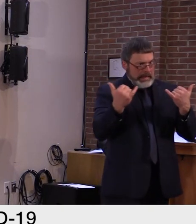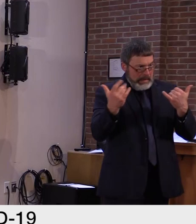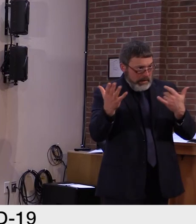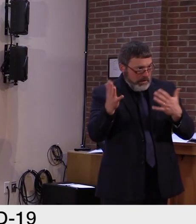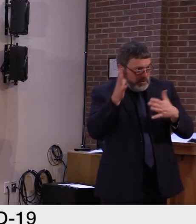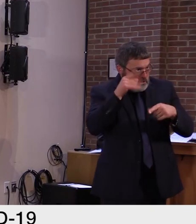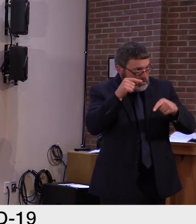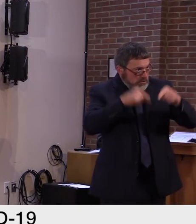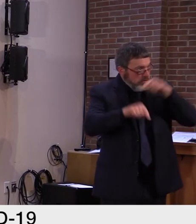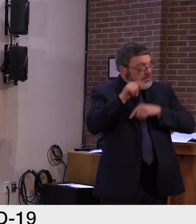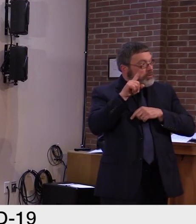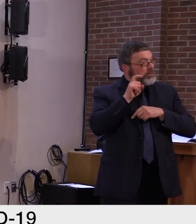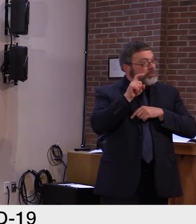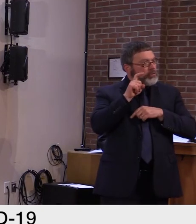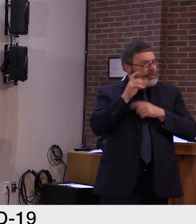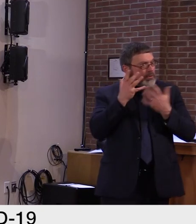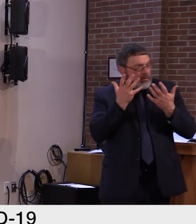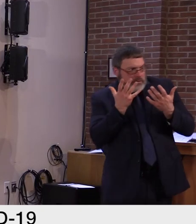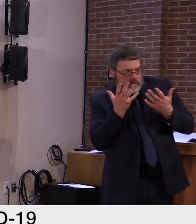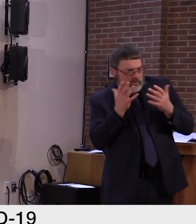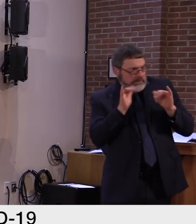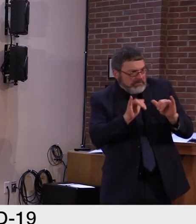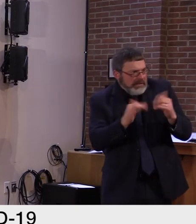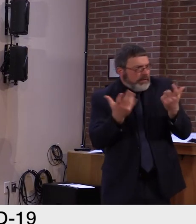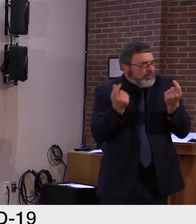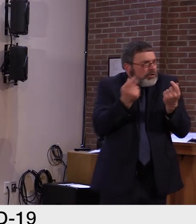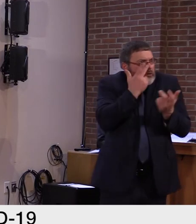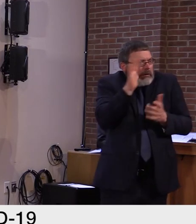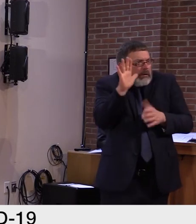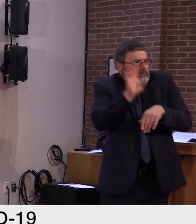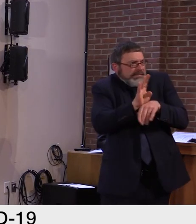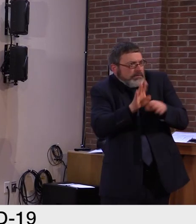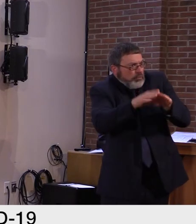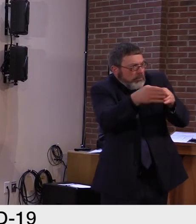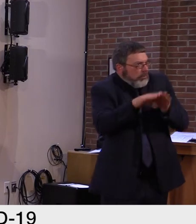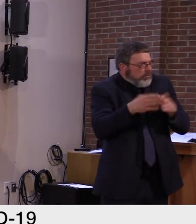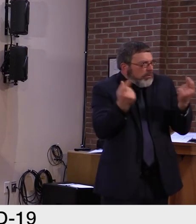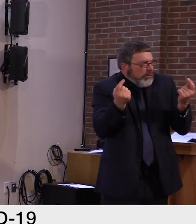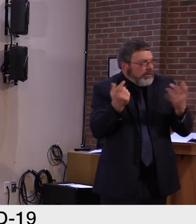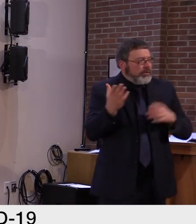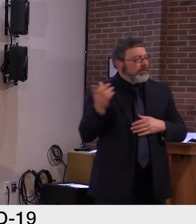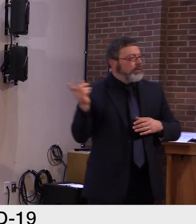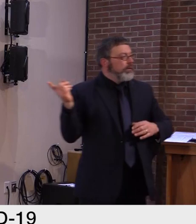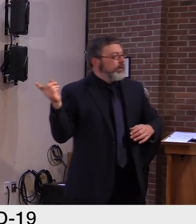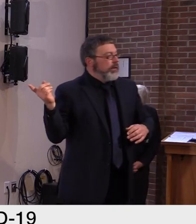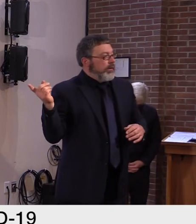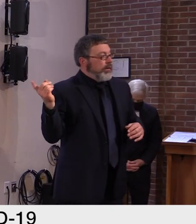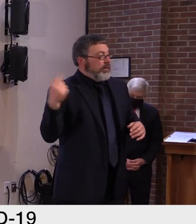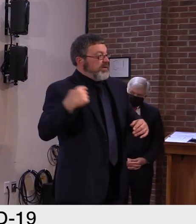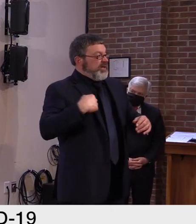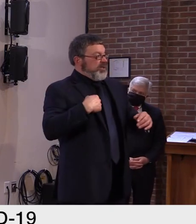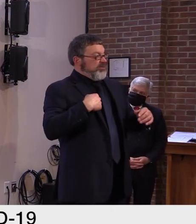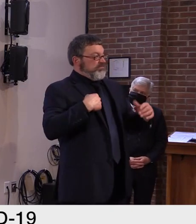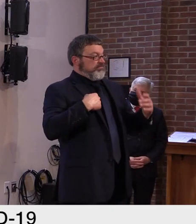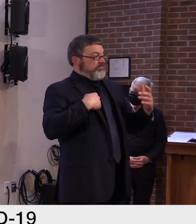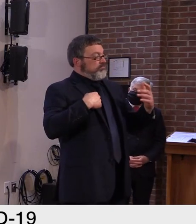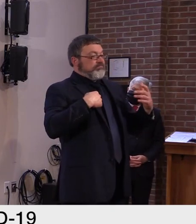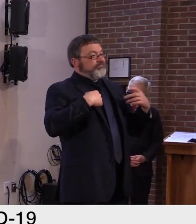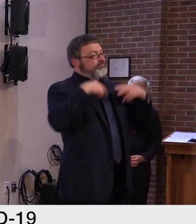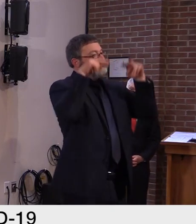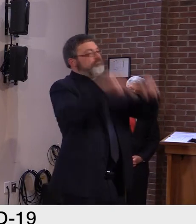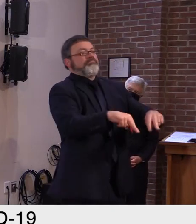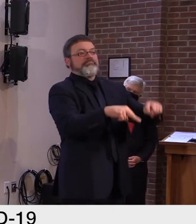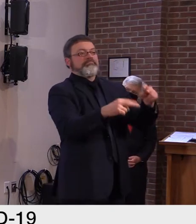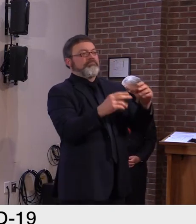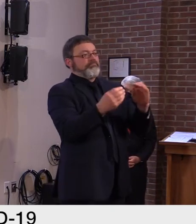has been since the beginning. And again, as I said before, we've learned a lot over the last 9 months. And so the